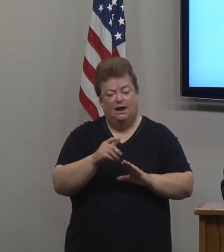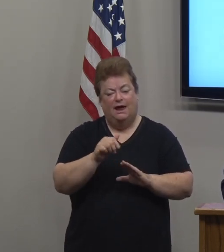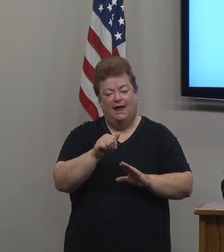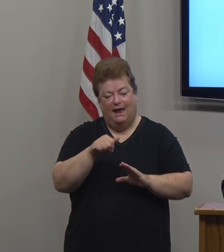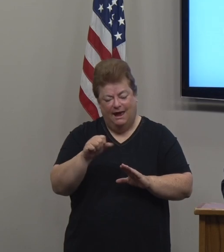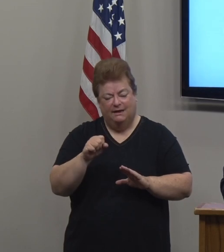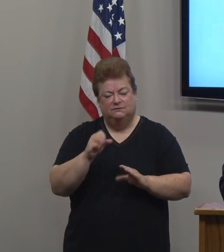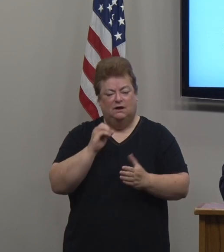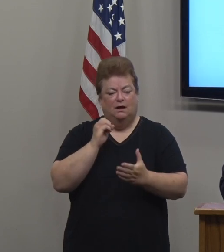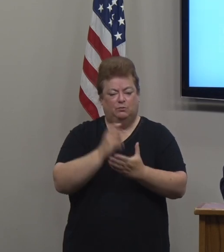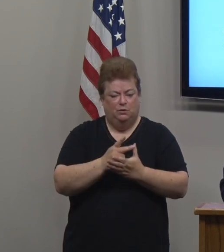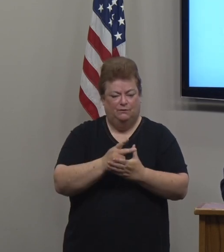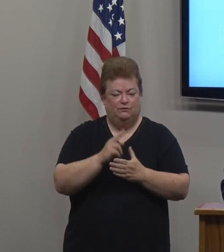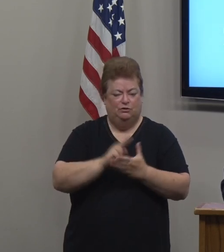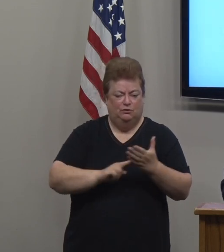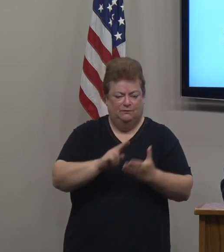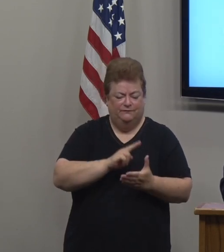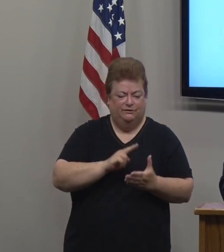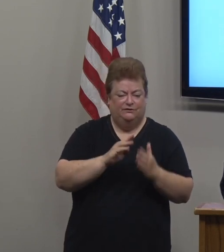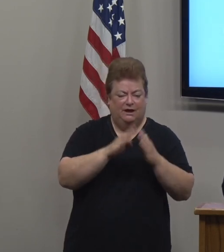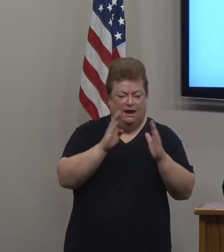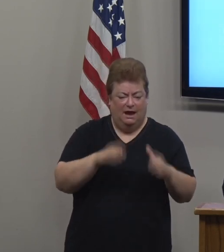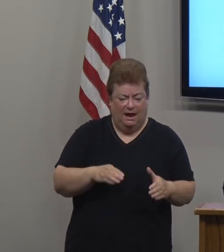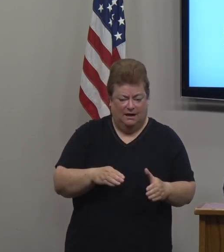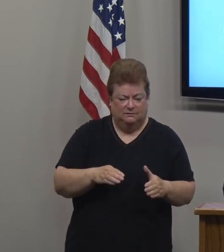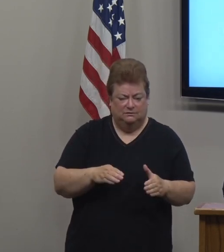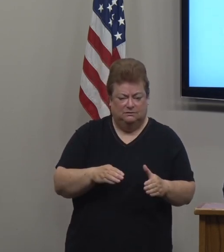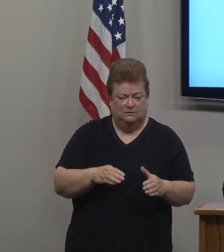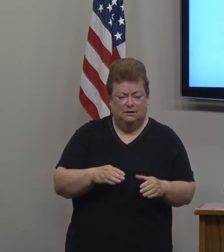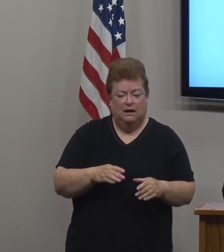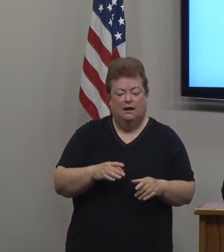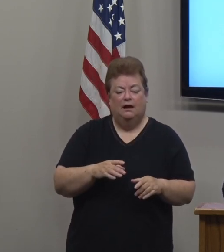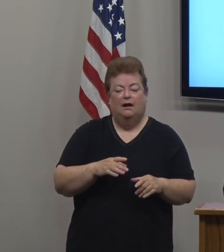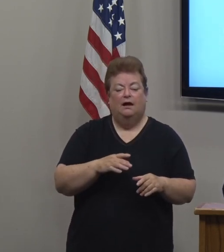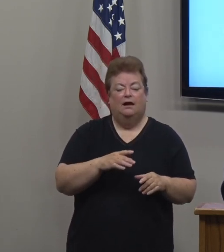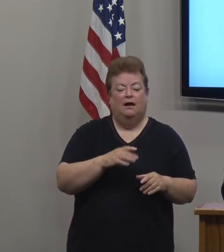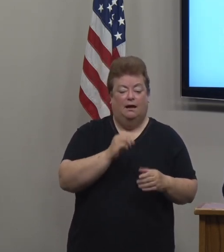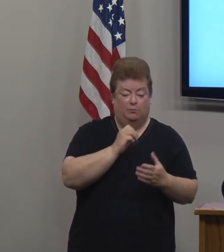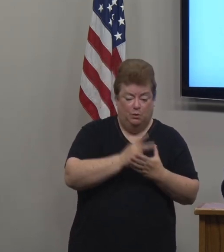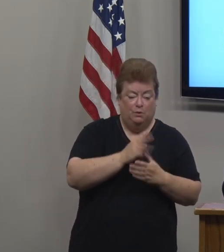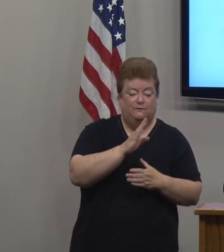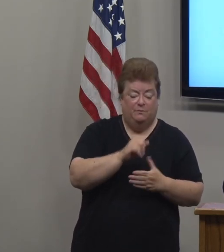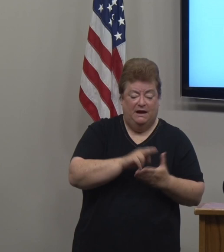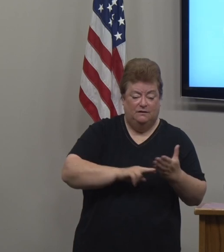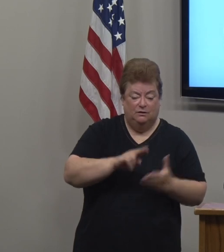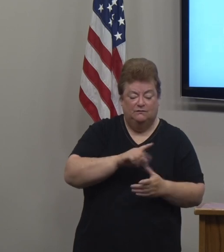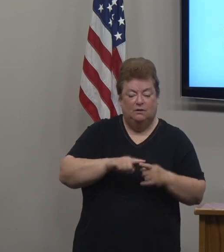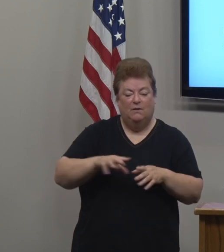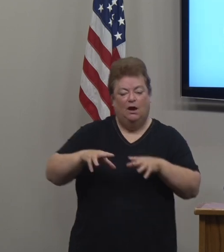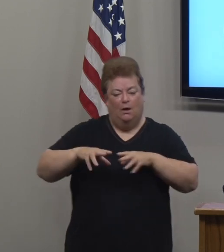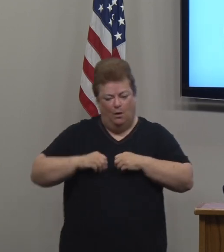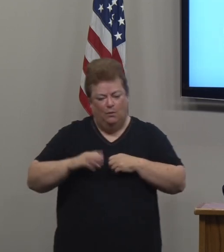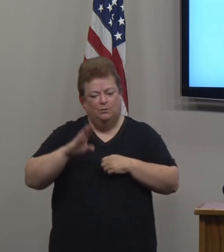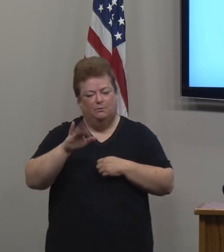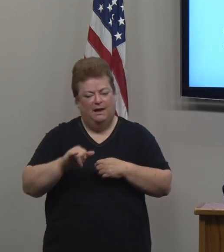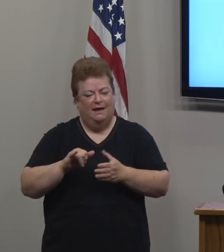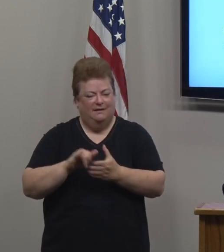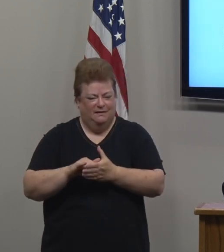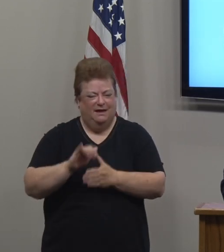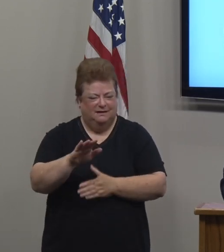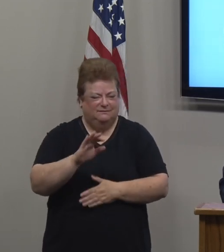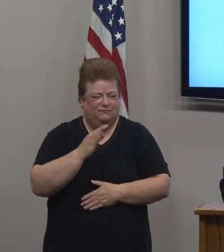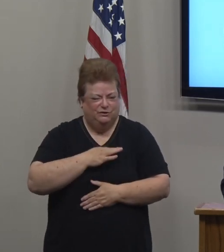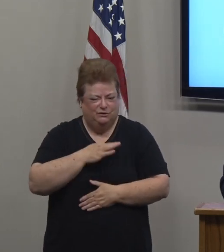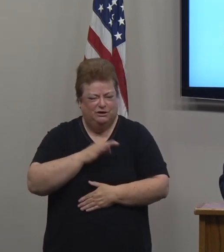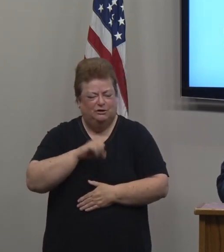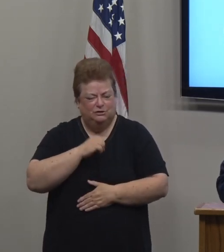university housing with the university, but owned by alumni corporations and owned by those chapters themselves. So they're